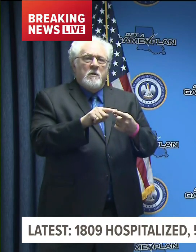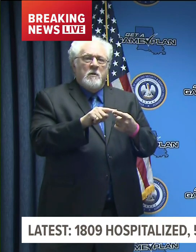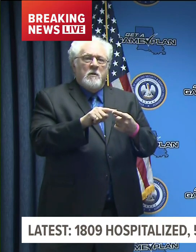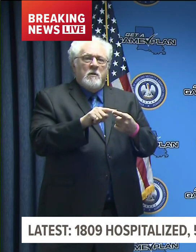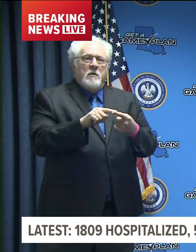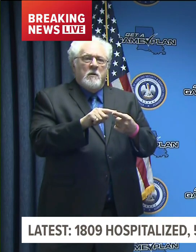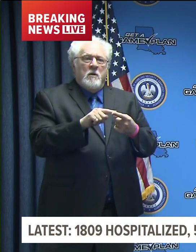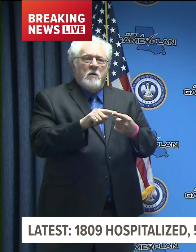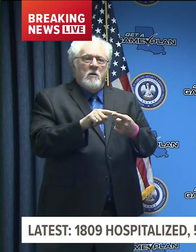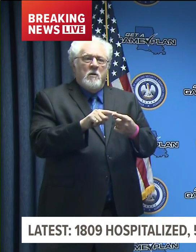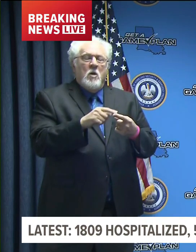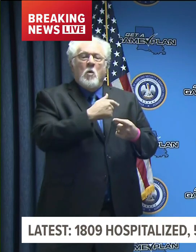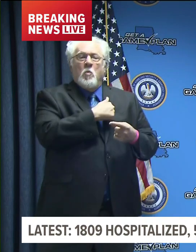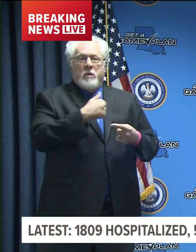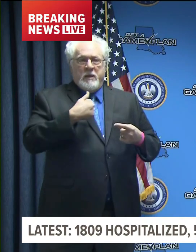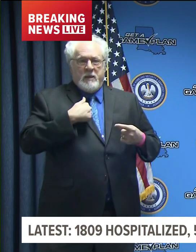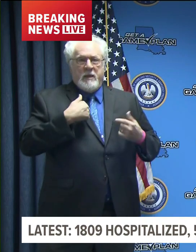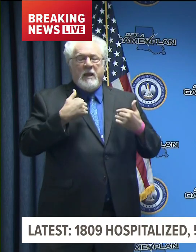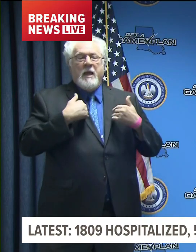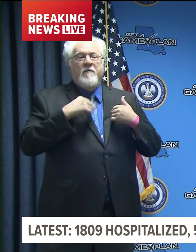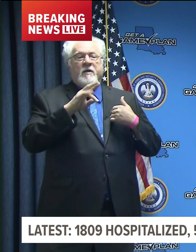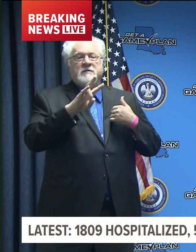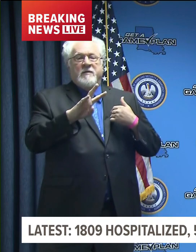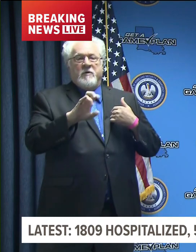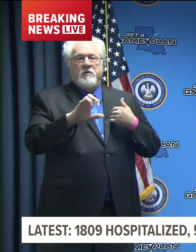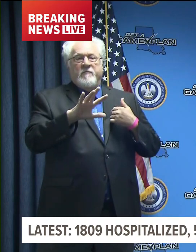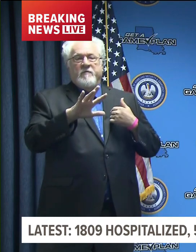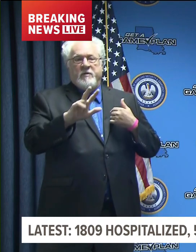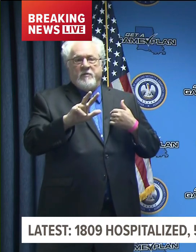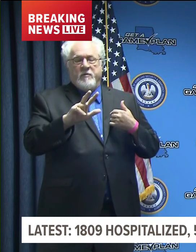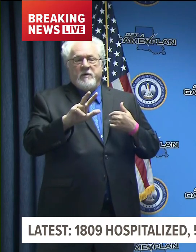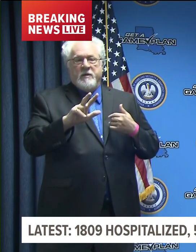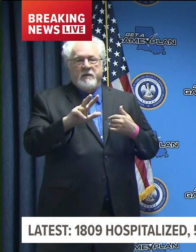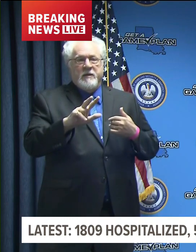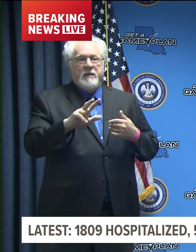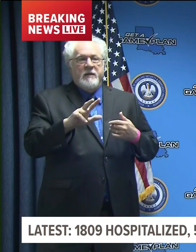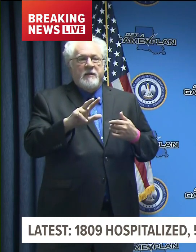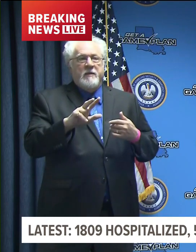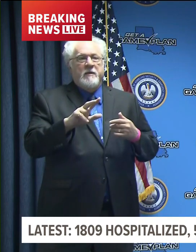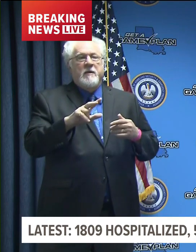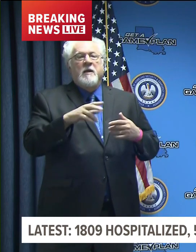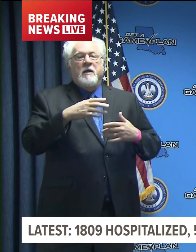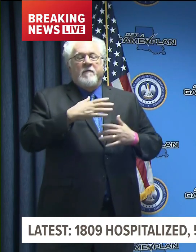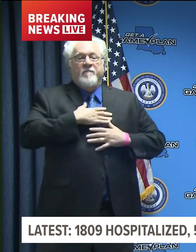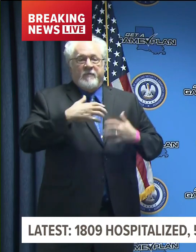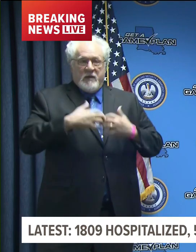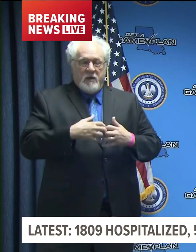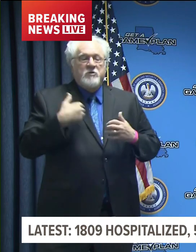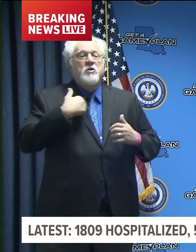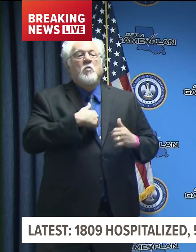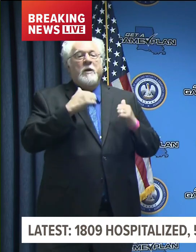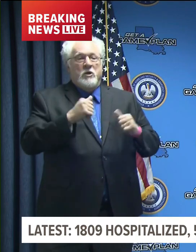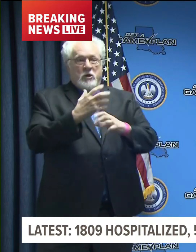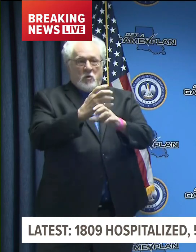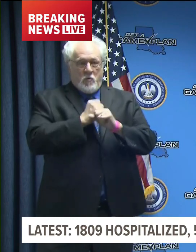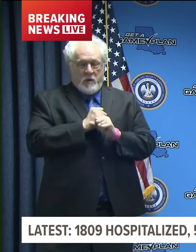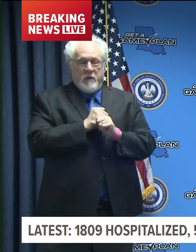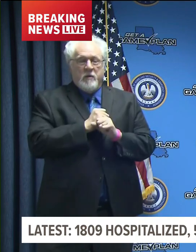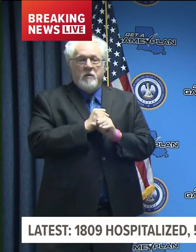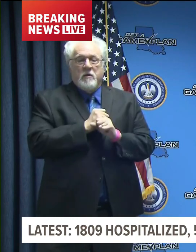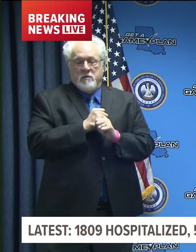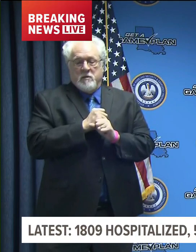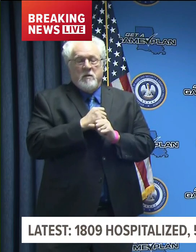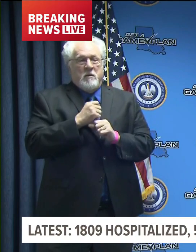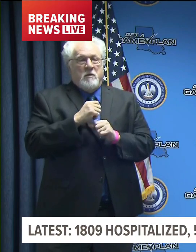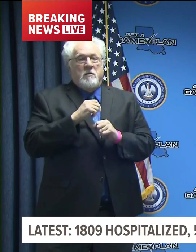we have an additional 753 vents that we've been able to, ventilators that we've been able to acquire over the